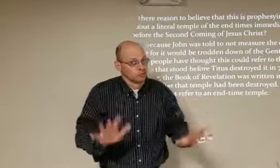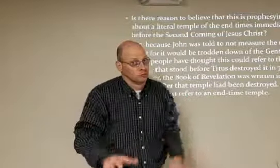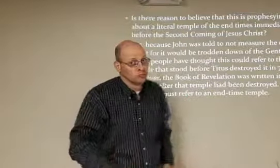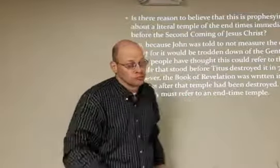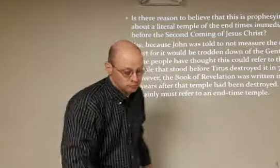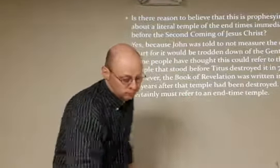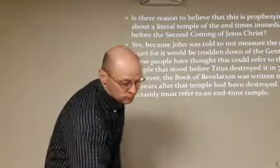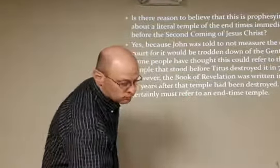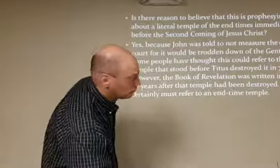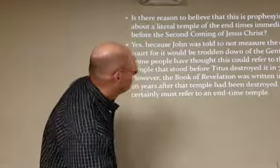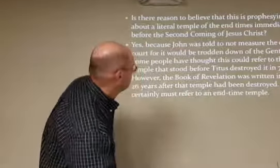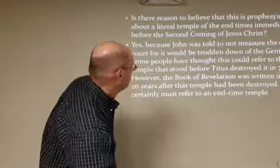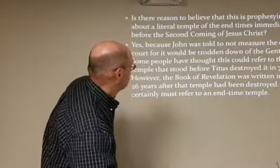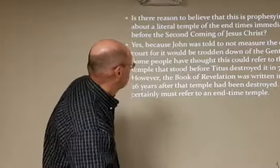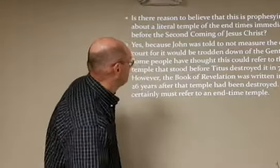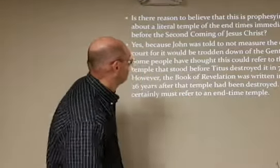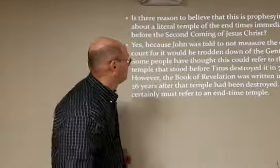this? All right.